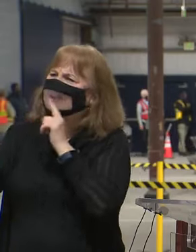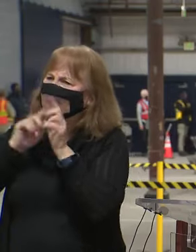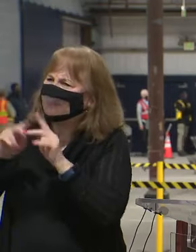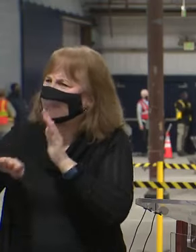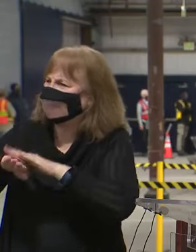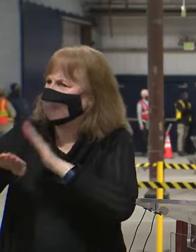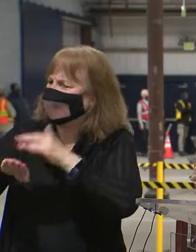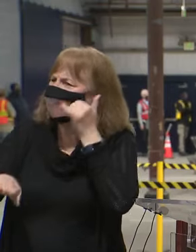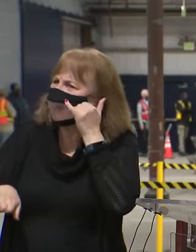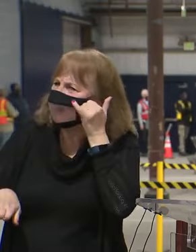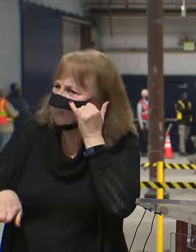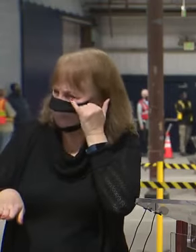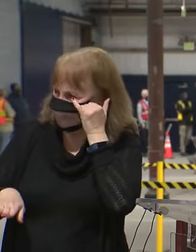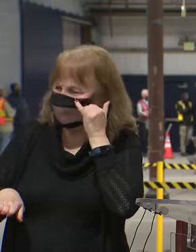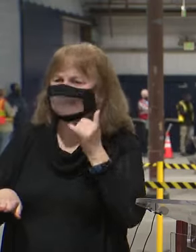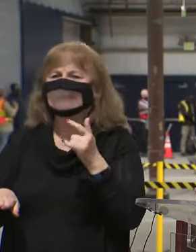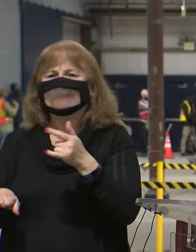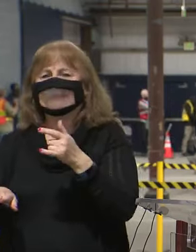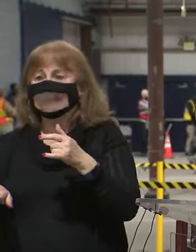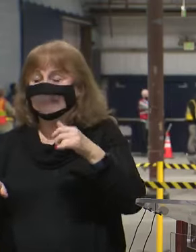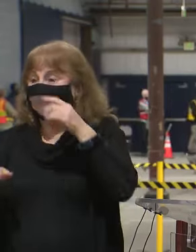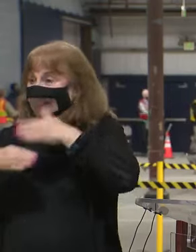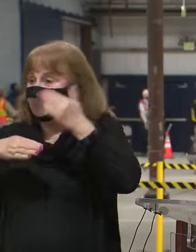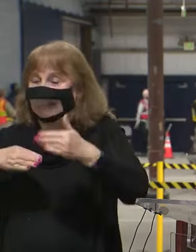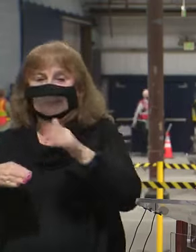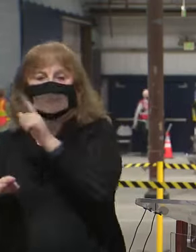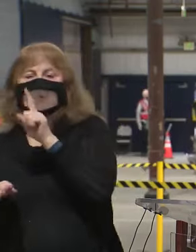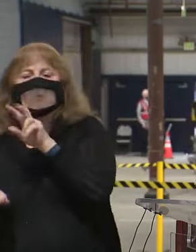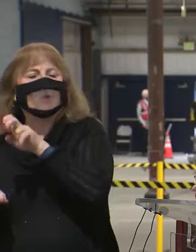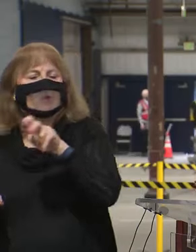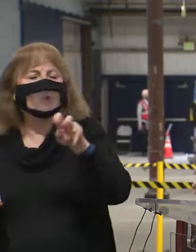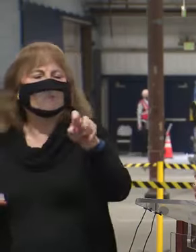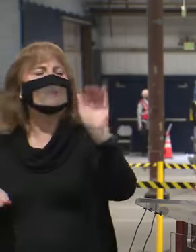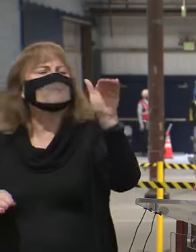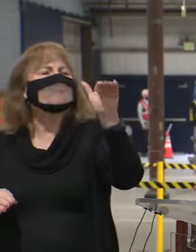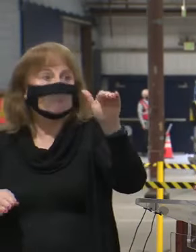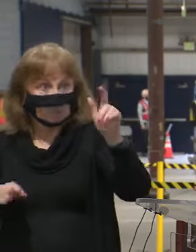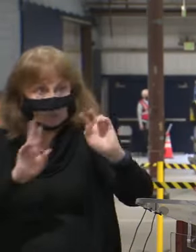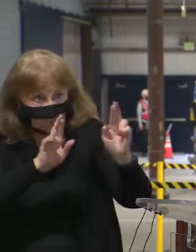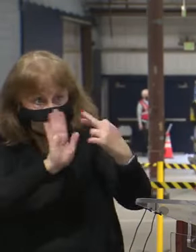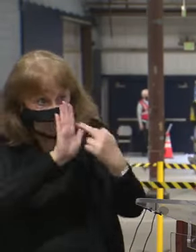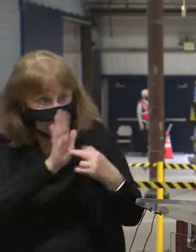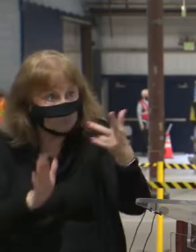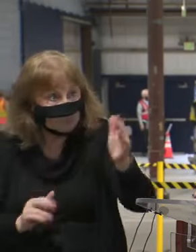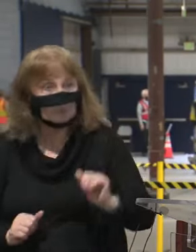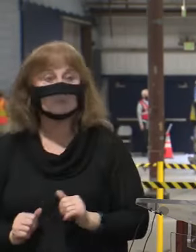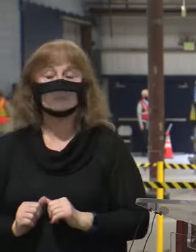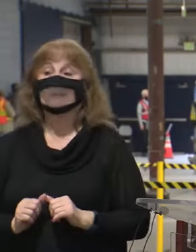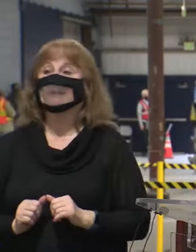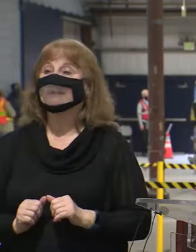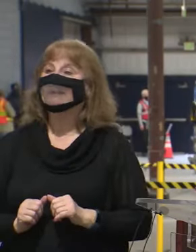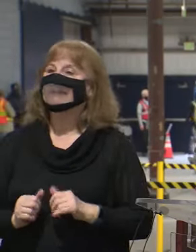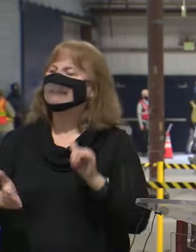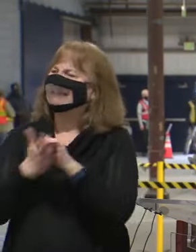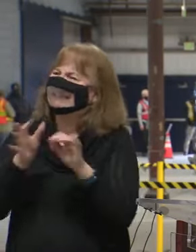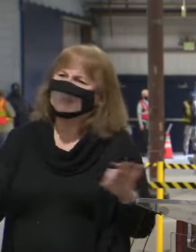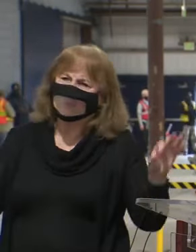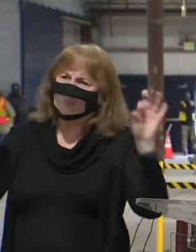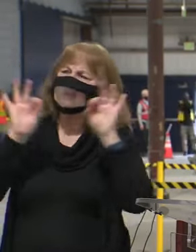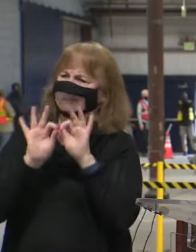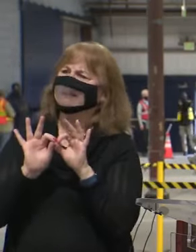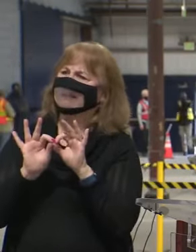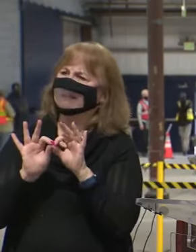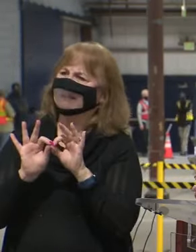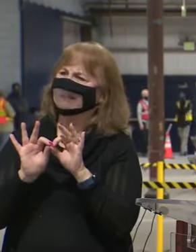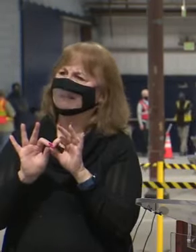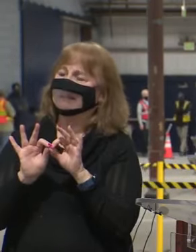on the phone. If it's a neighbor, walk next door, knock on the door, see if they're registered. That is so important. And